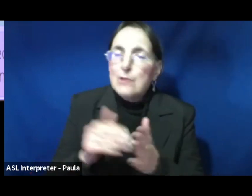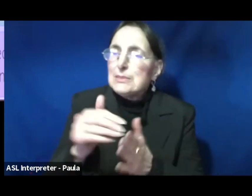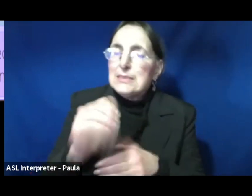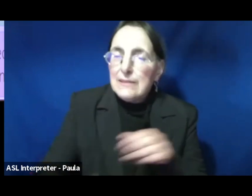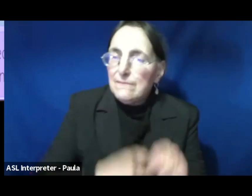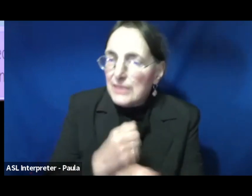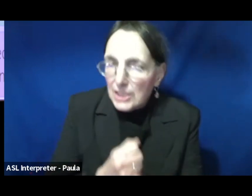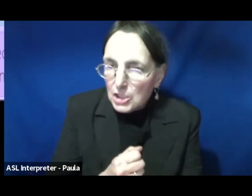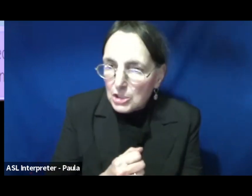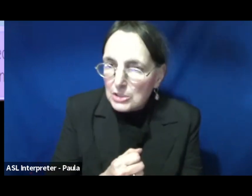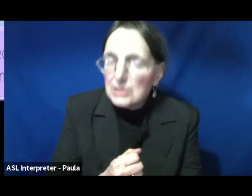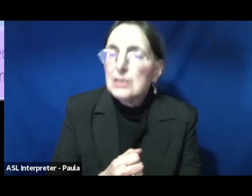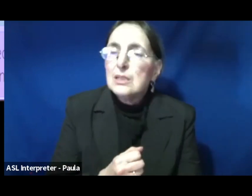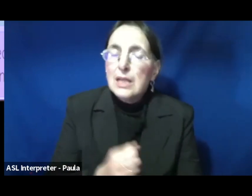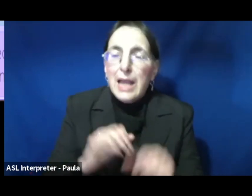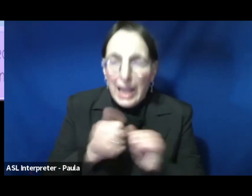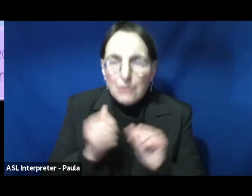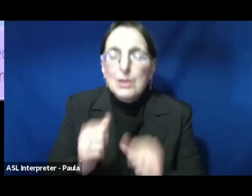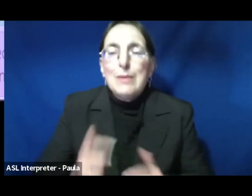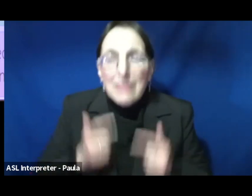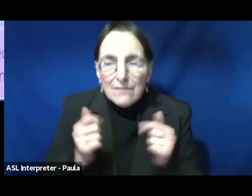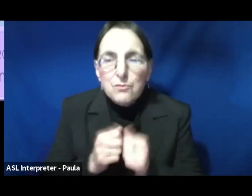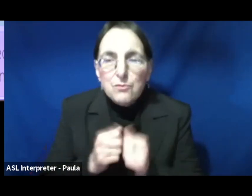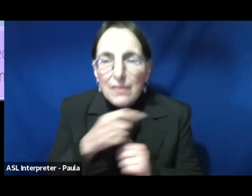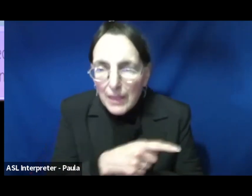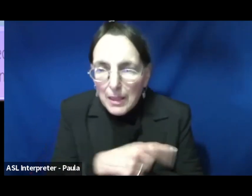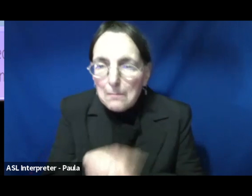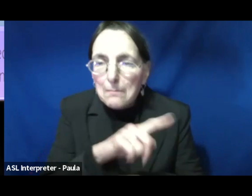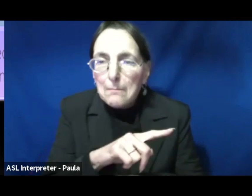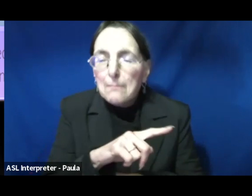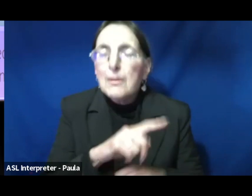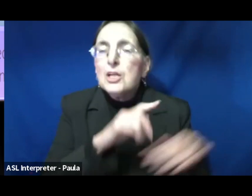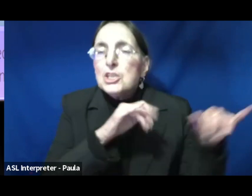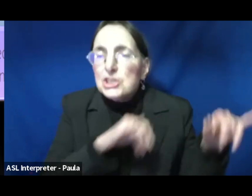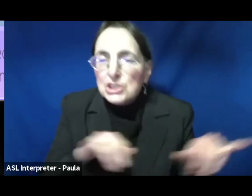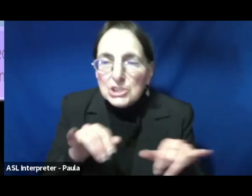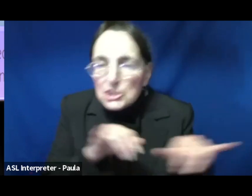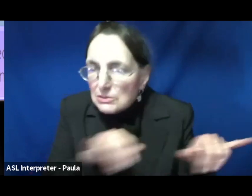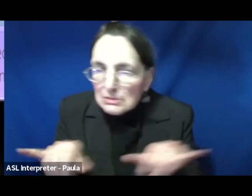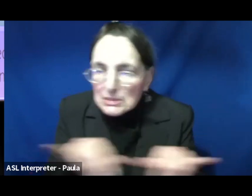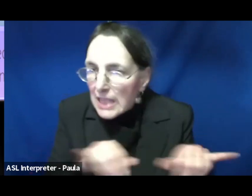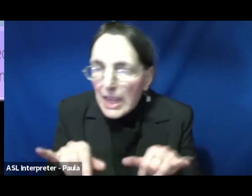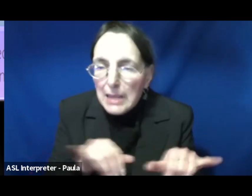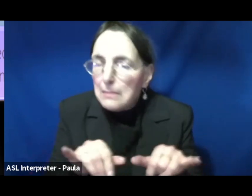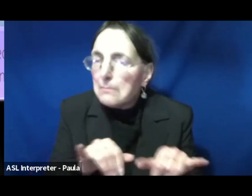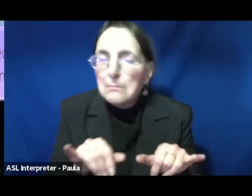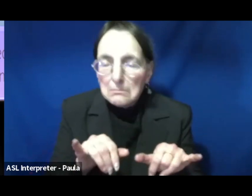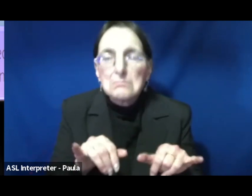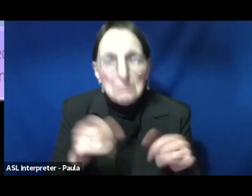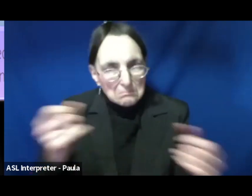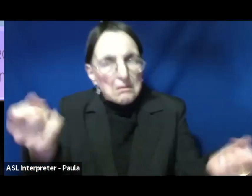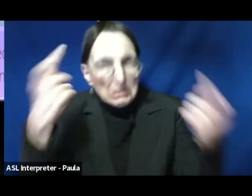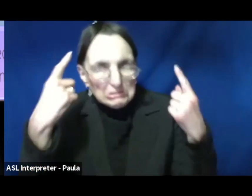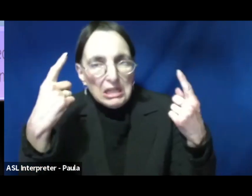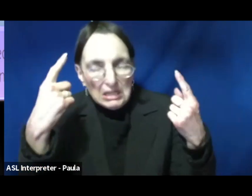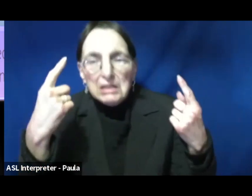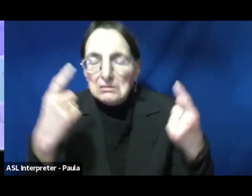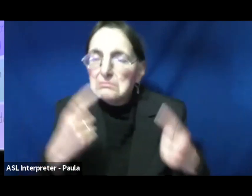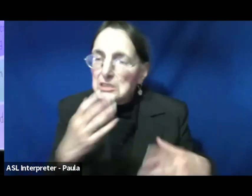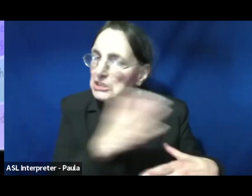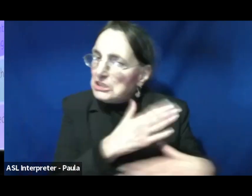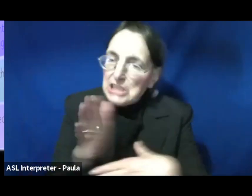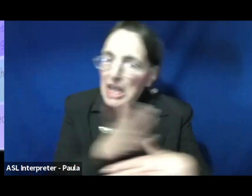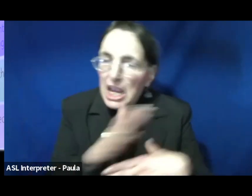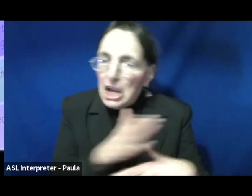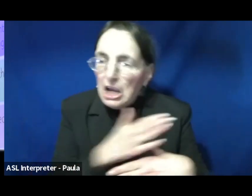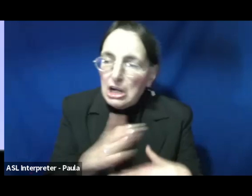room for giving me the privilege to share my passion and what I know now, and I hope you follow me in this learning experience. Thank